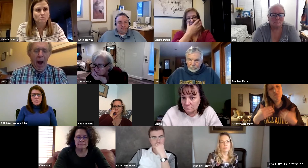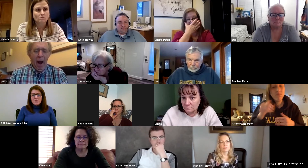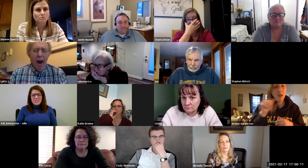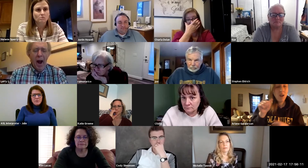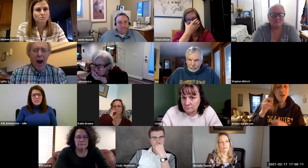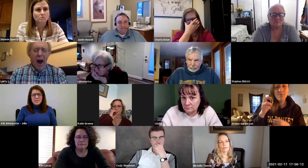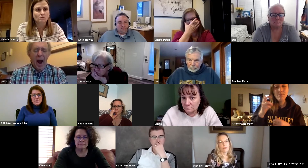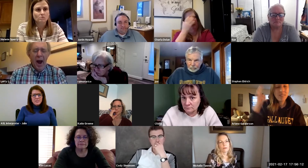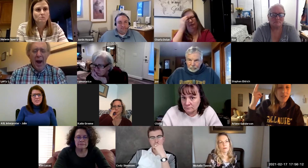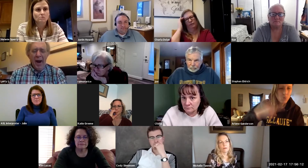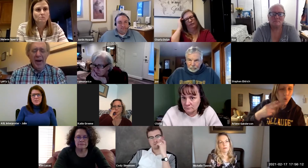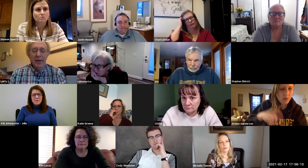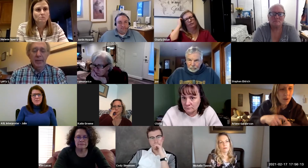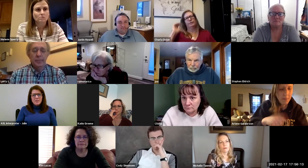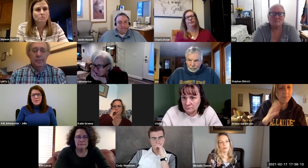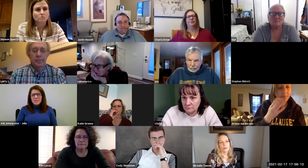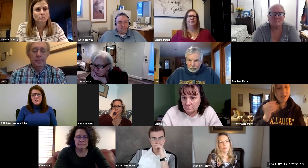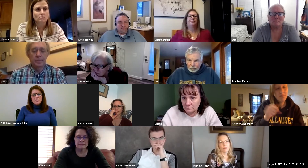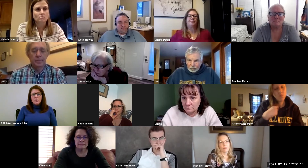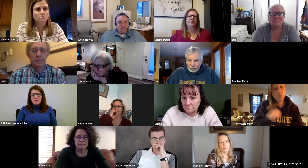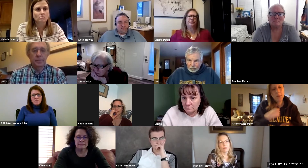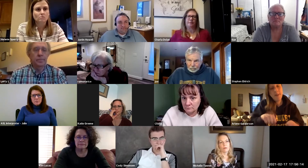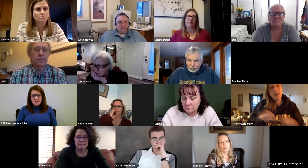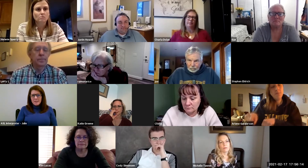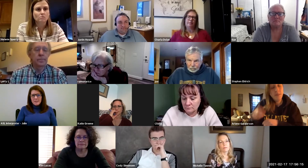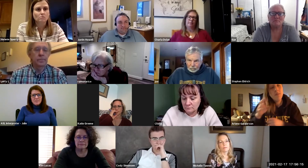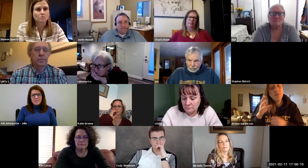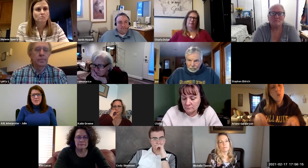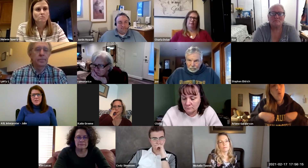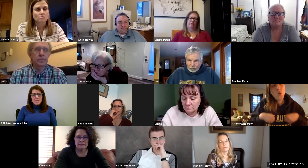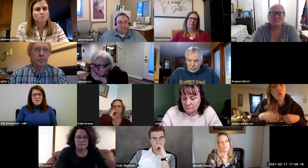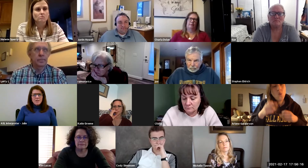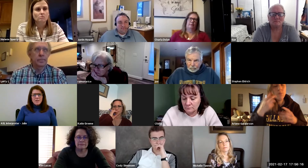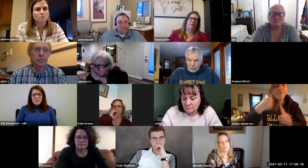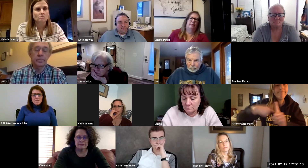You know, what we've experienced has been historical, and